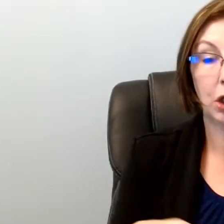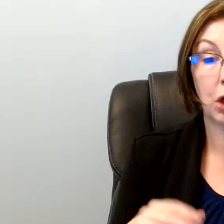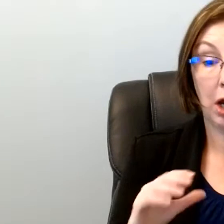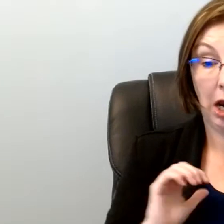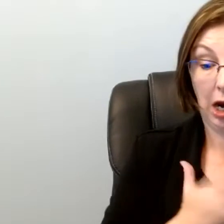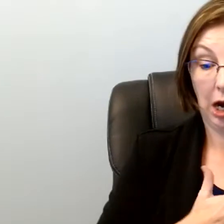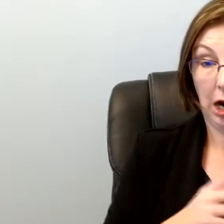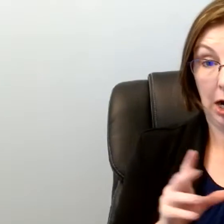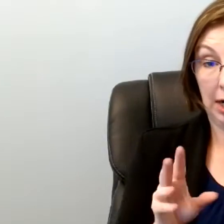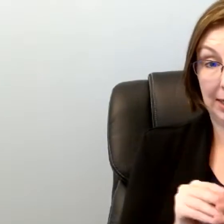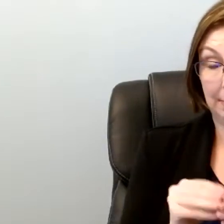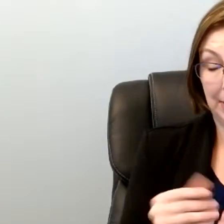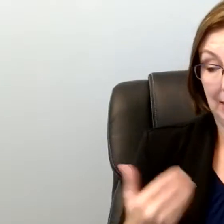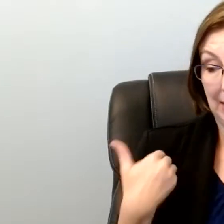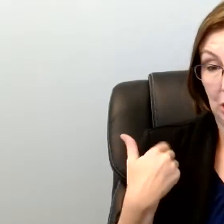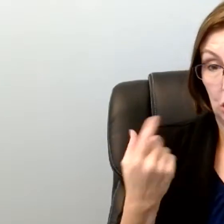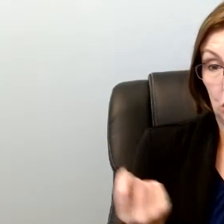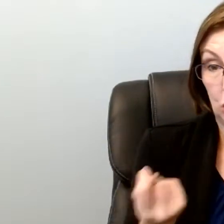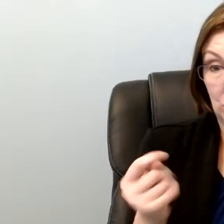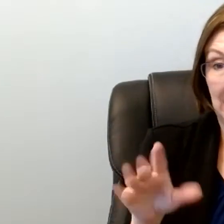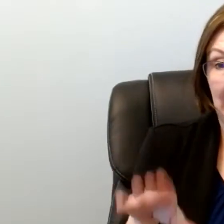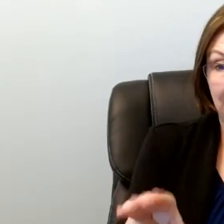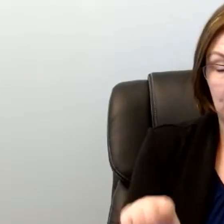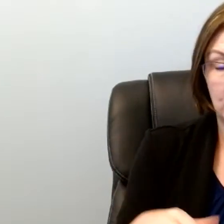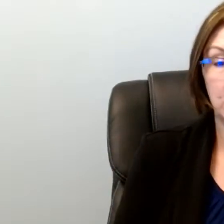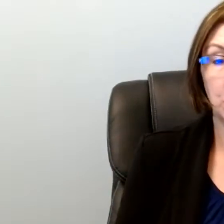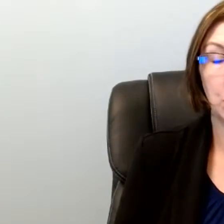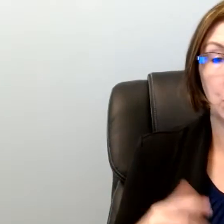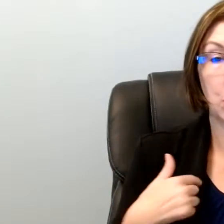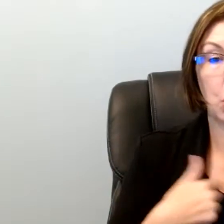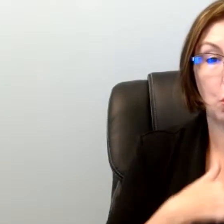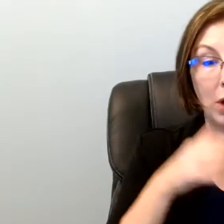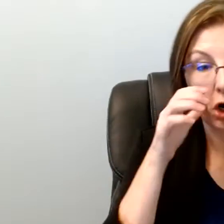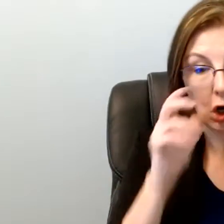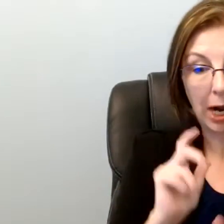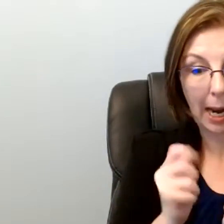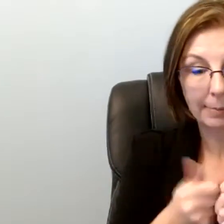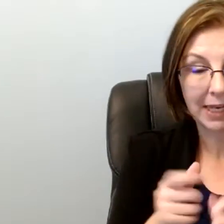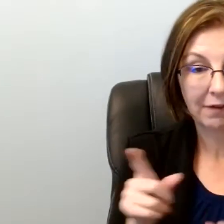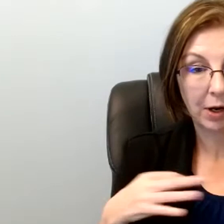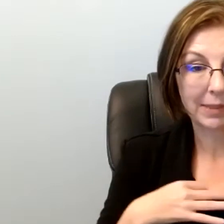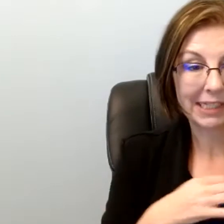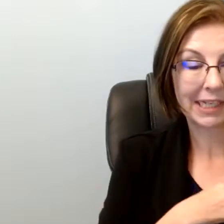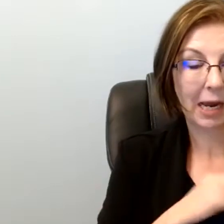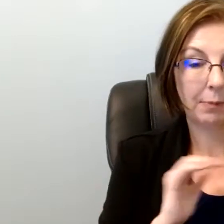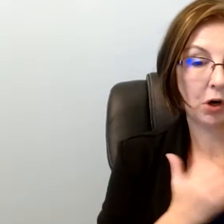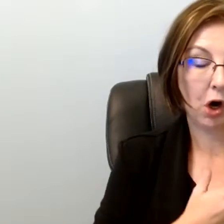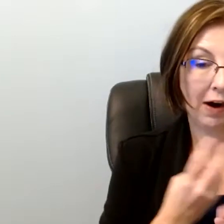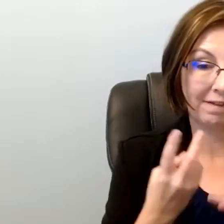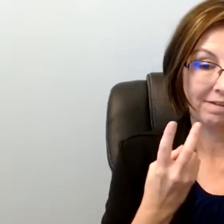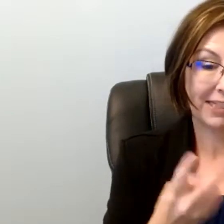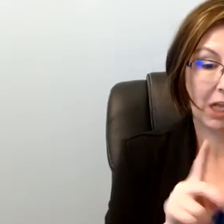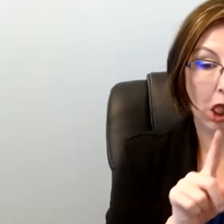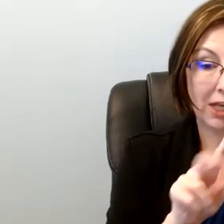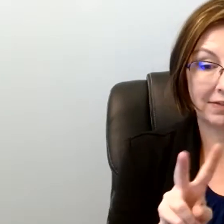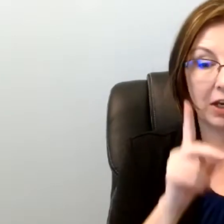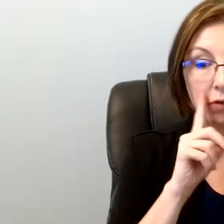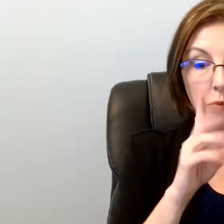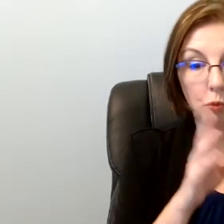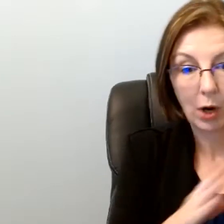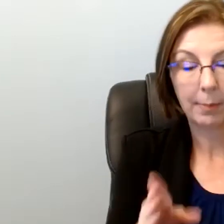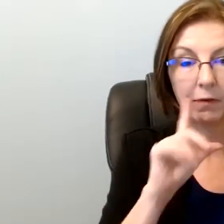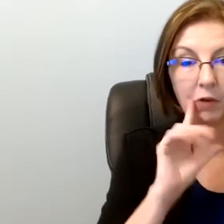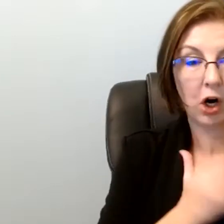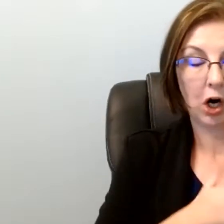met on Tuesday afternoon. The committee heard an update from staff on our pre-visit to Los Angeles in preparation for our